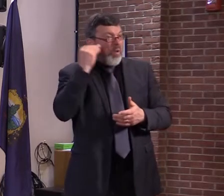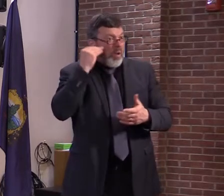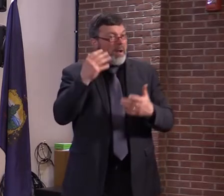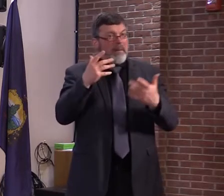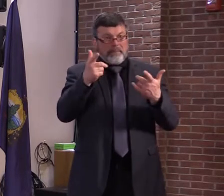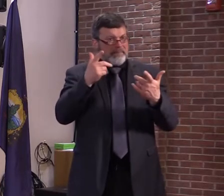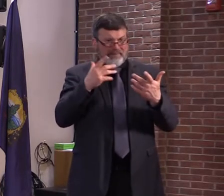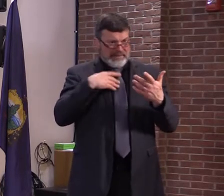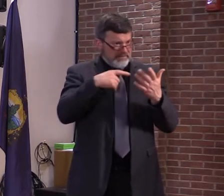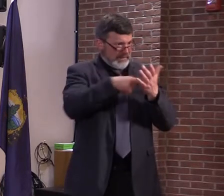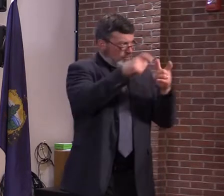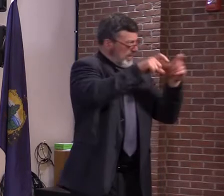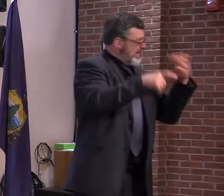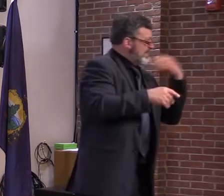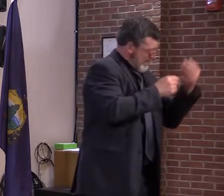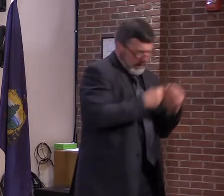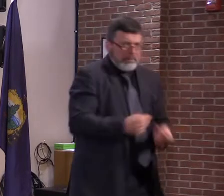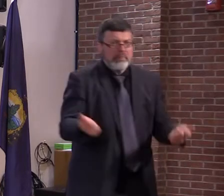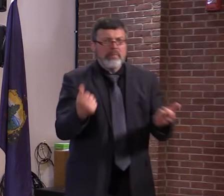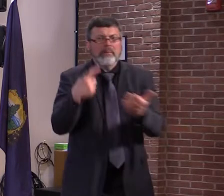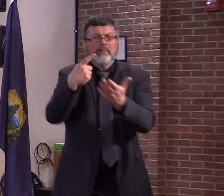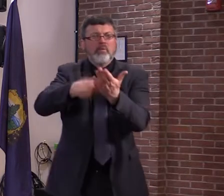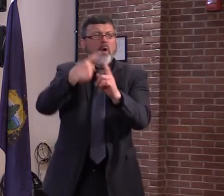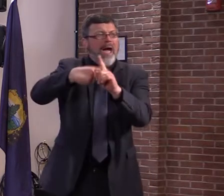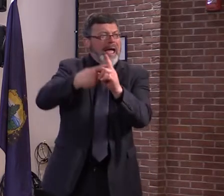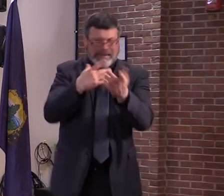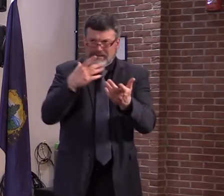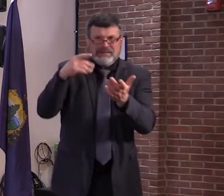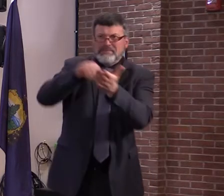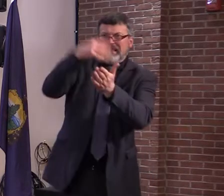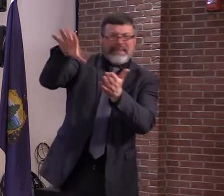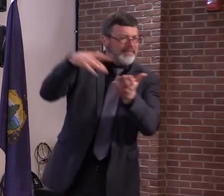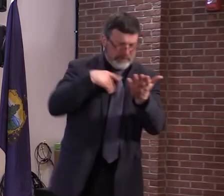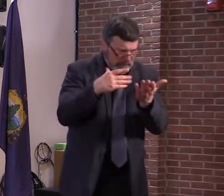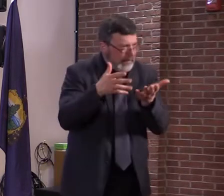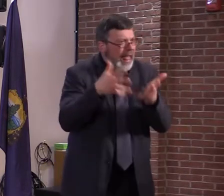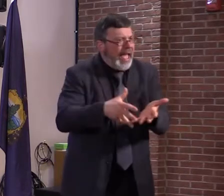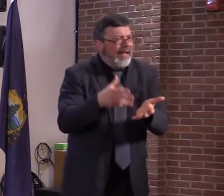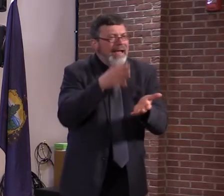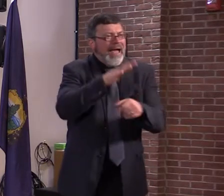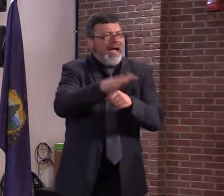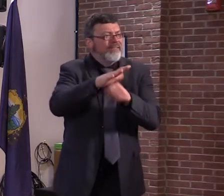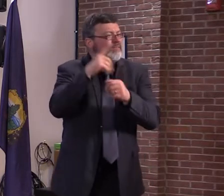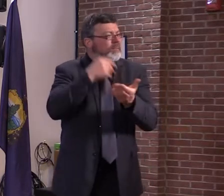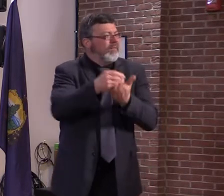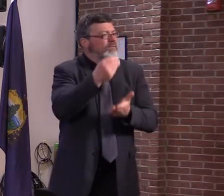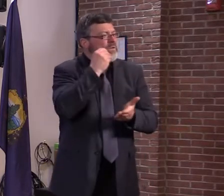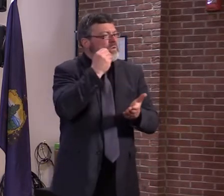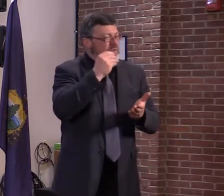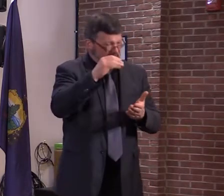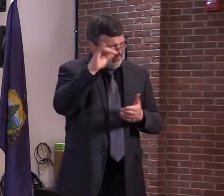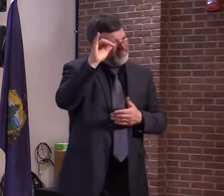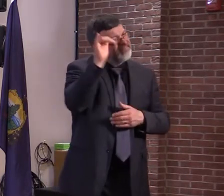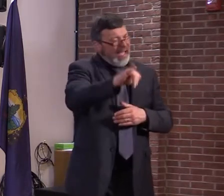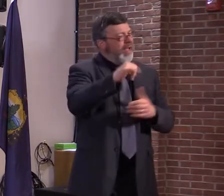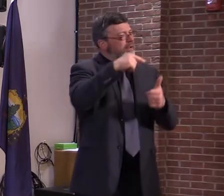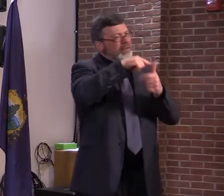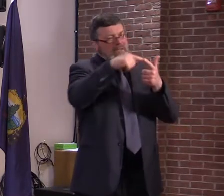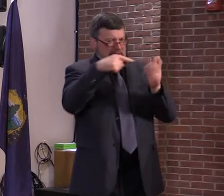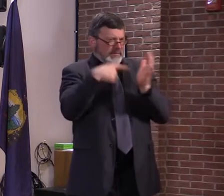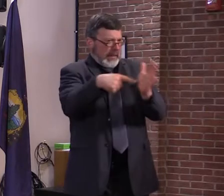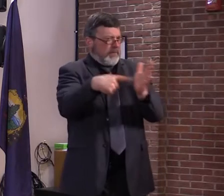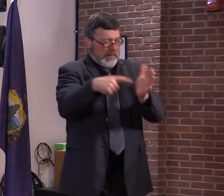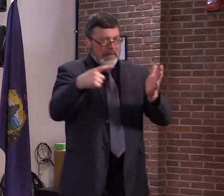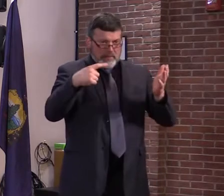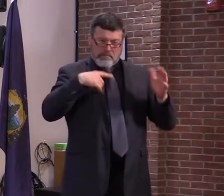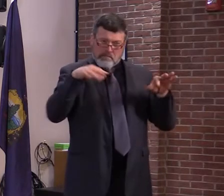week. So that's why I think it's important for us to get this budget right. For instance, that we're giving tax